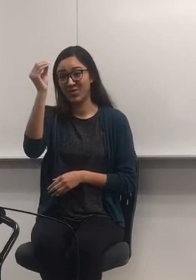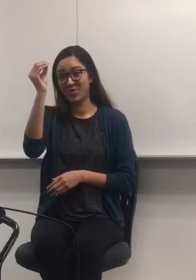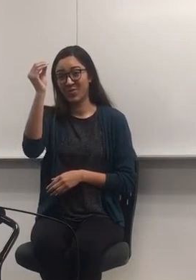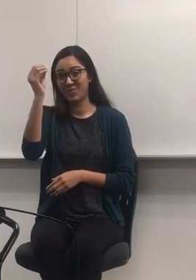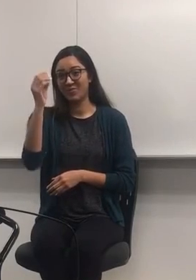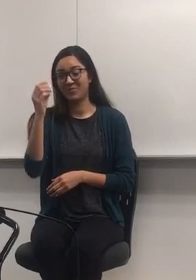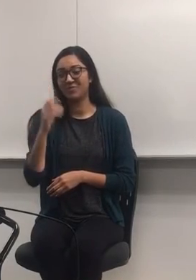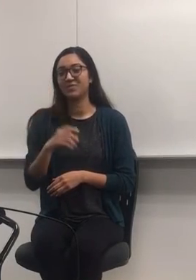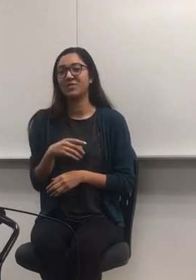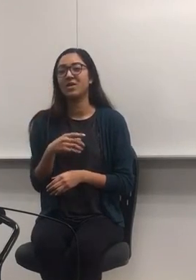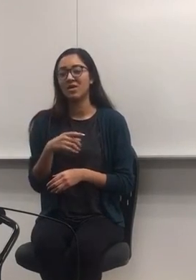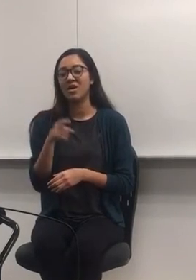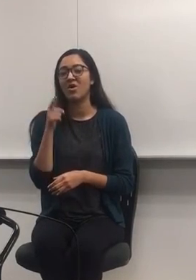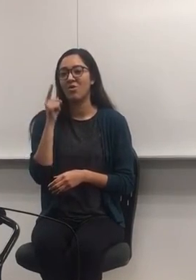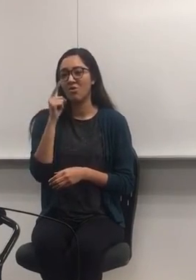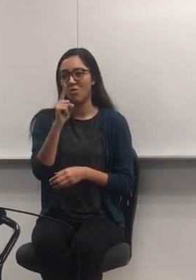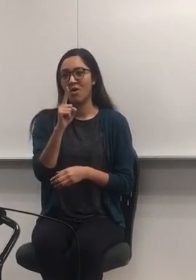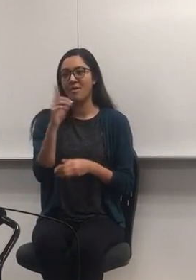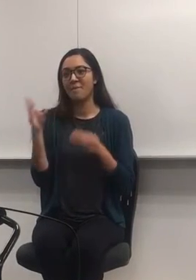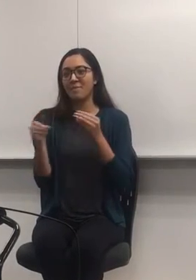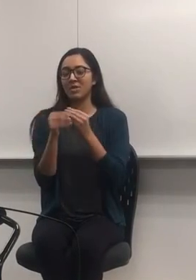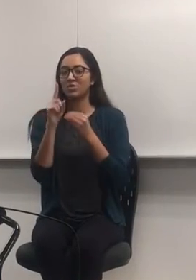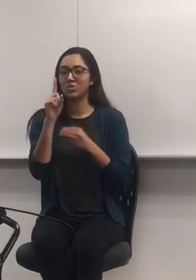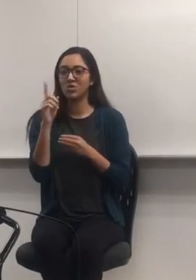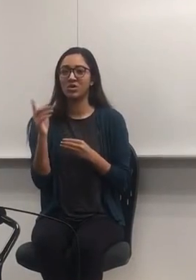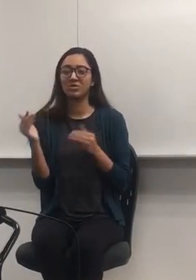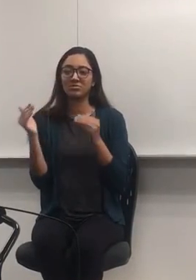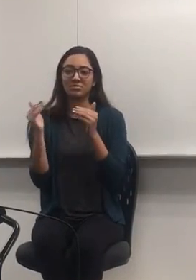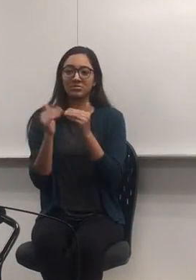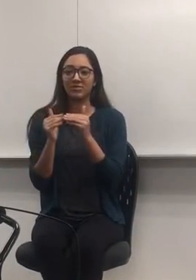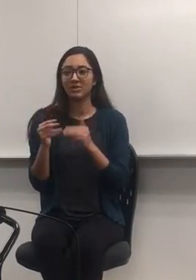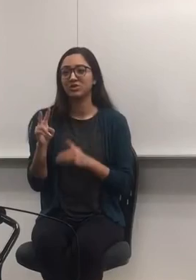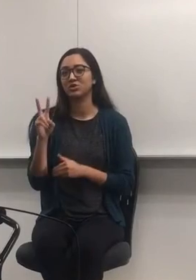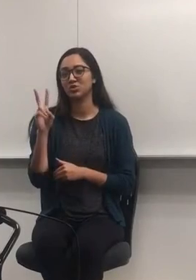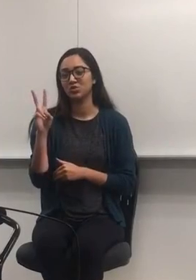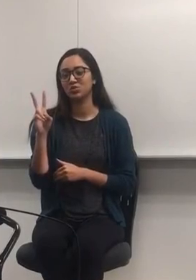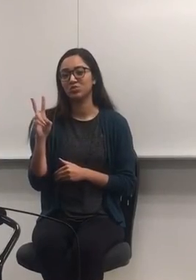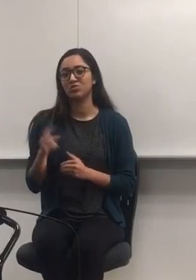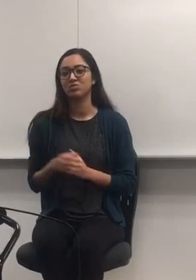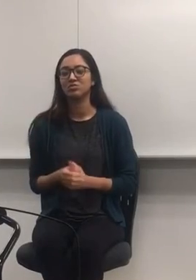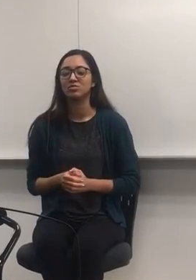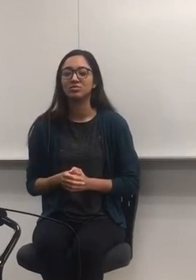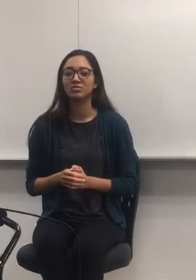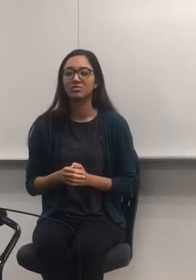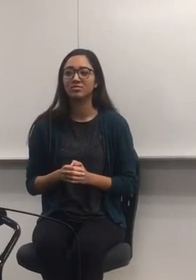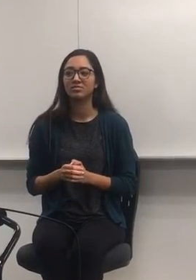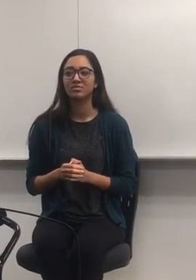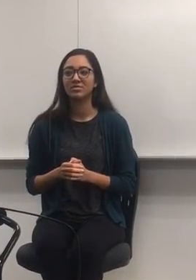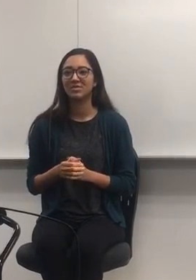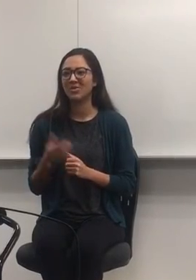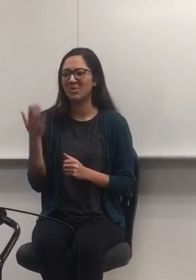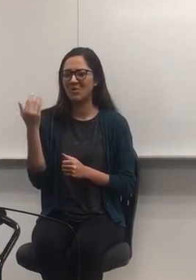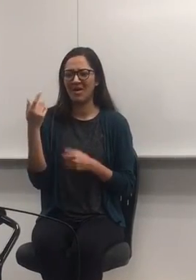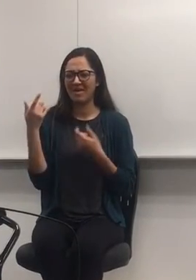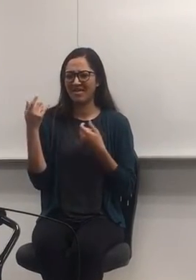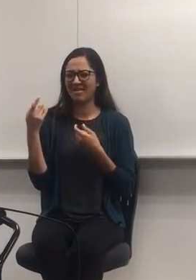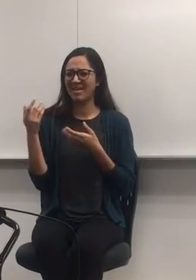1. And 1 plus 1 gives me 2. Look at, why am I keep doing that?